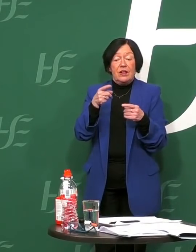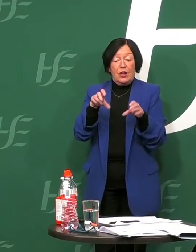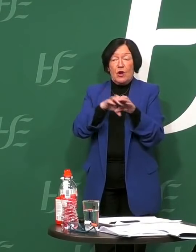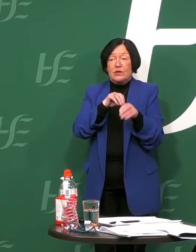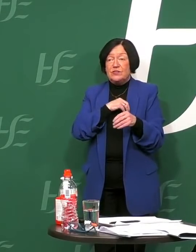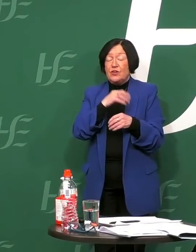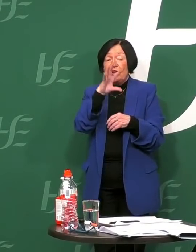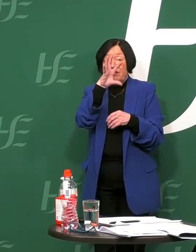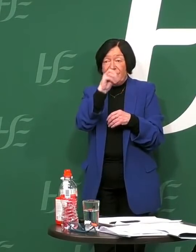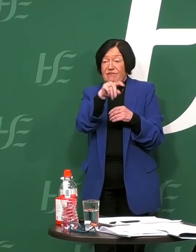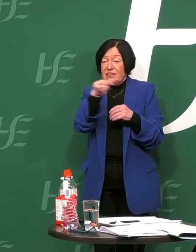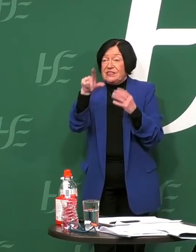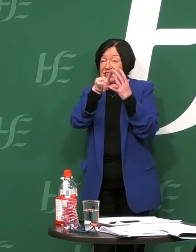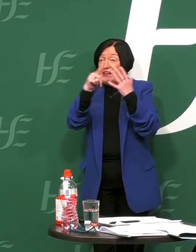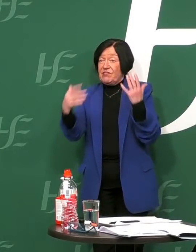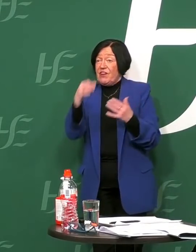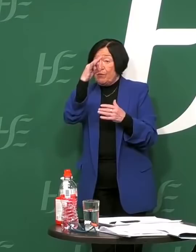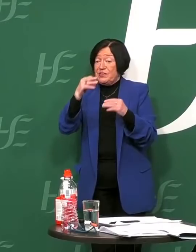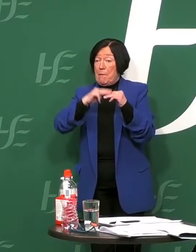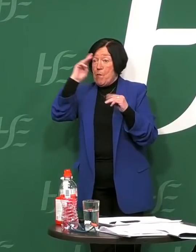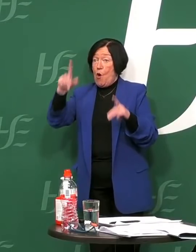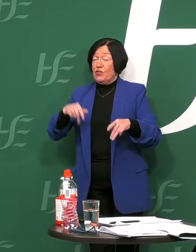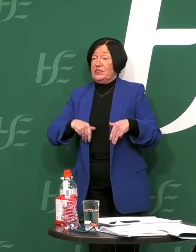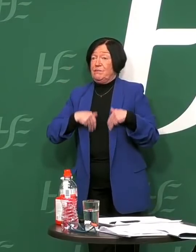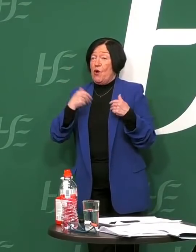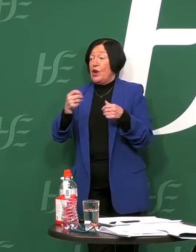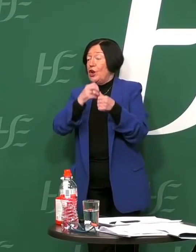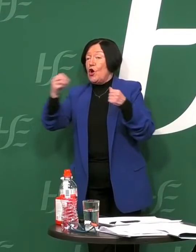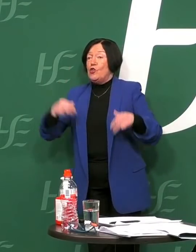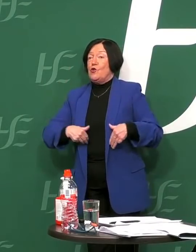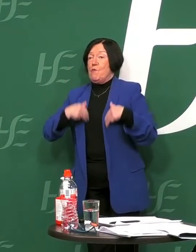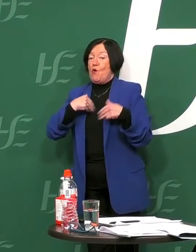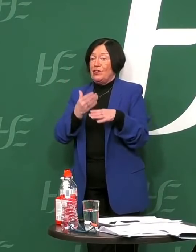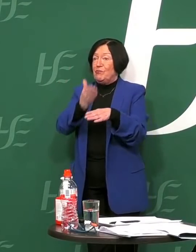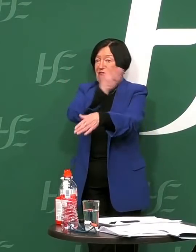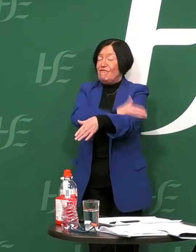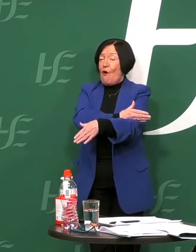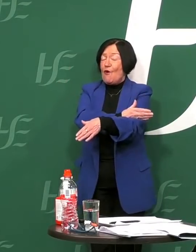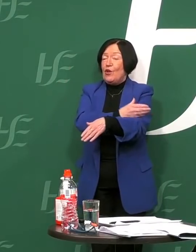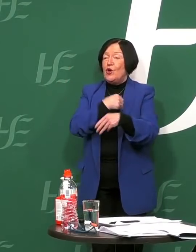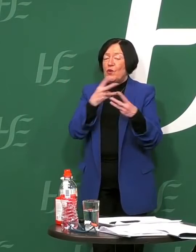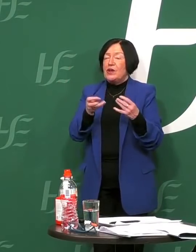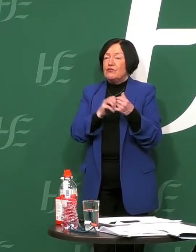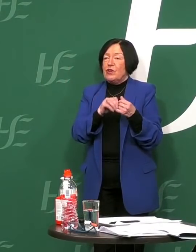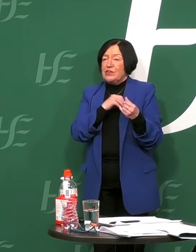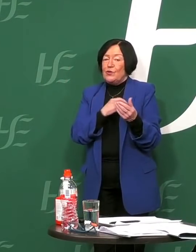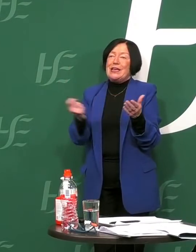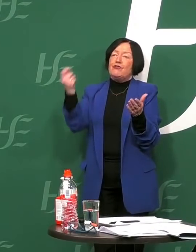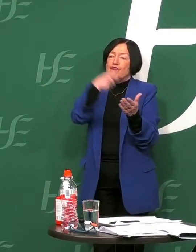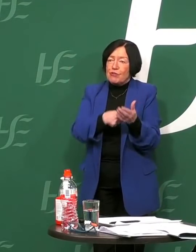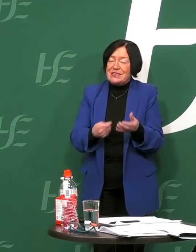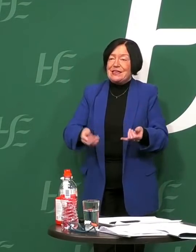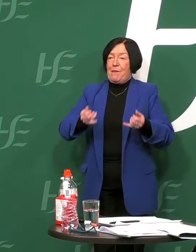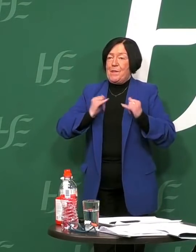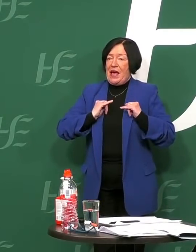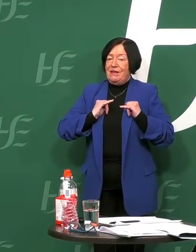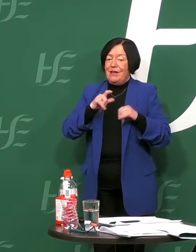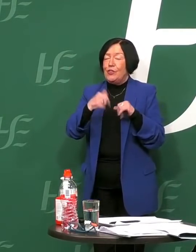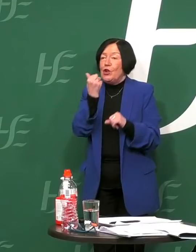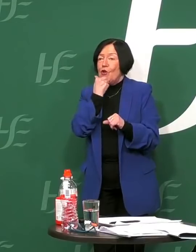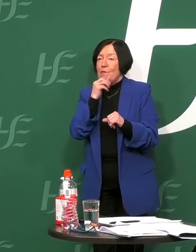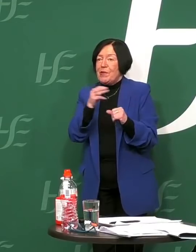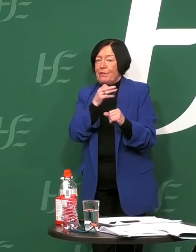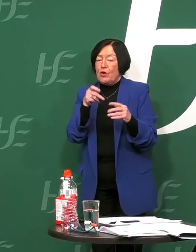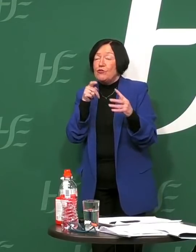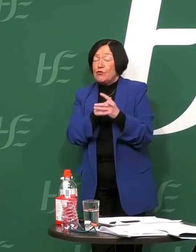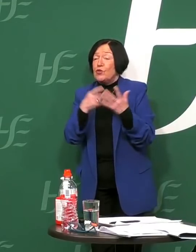50 to 75% more this morning than they would have done on other mornings previously. So we want to try and increase the capacity in terms of the number of people getting